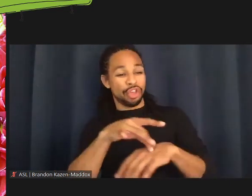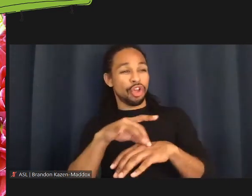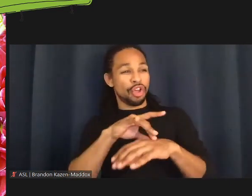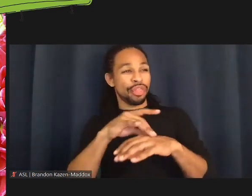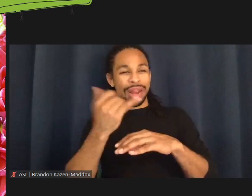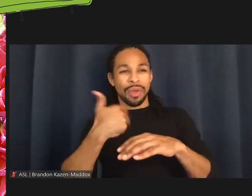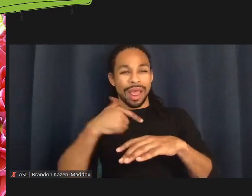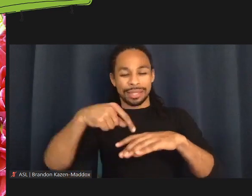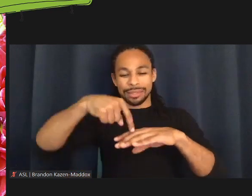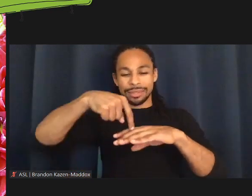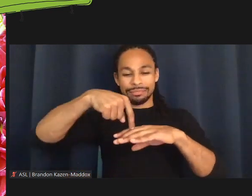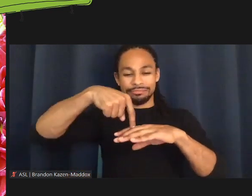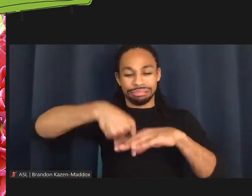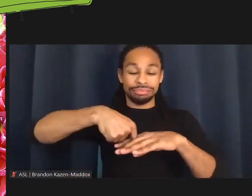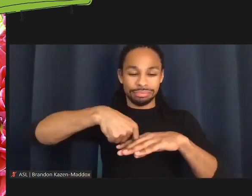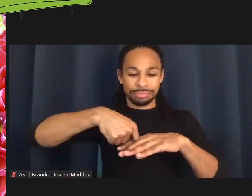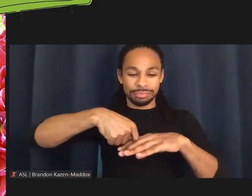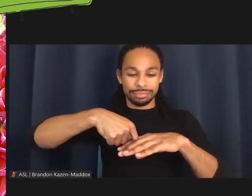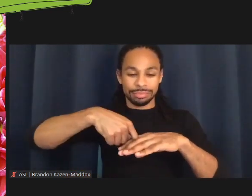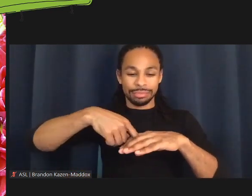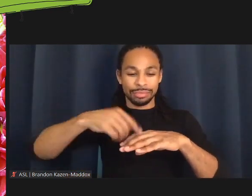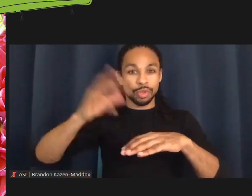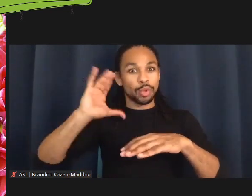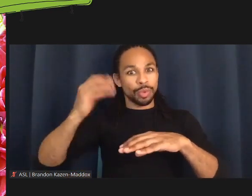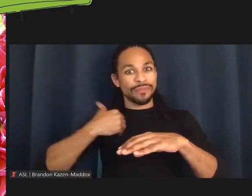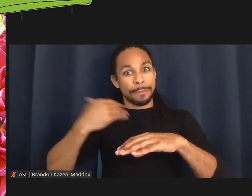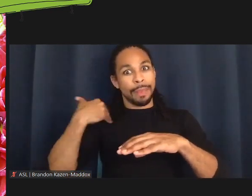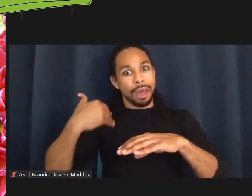a body once lay.